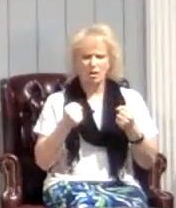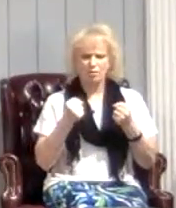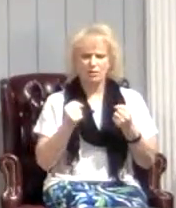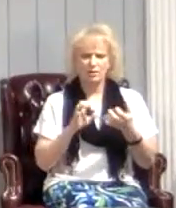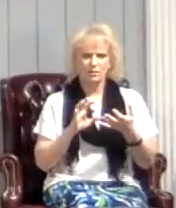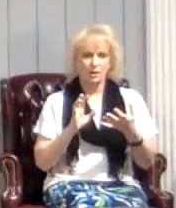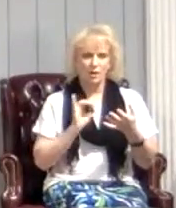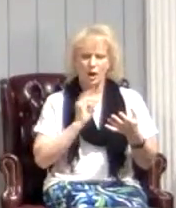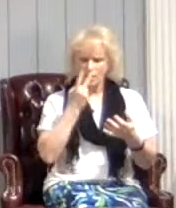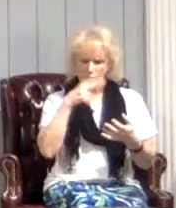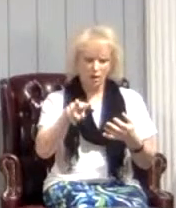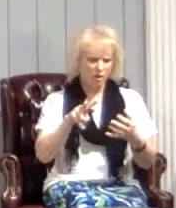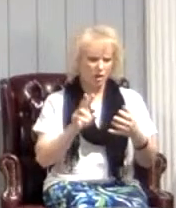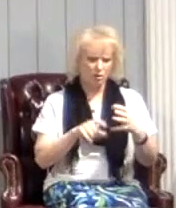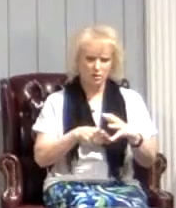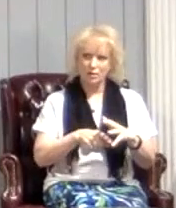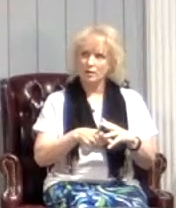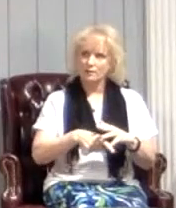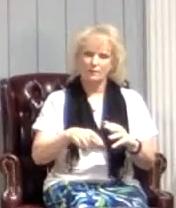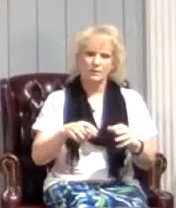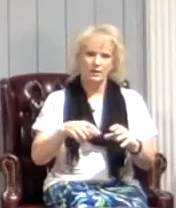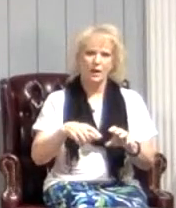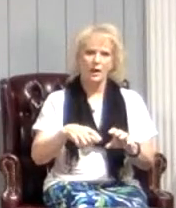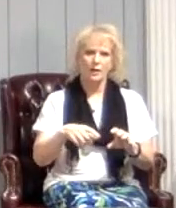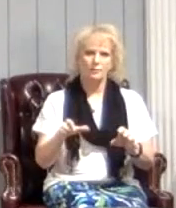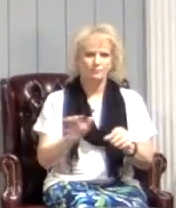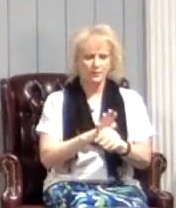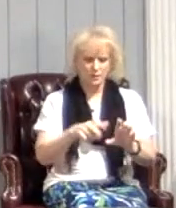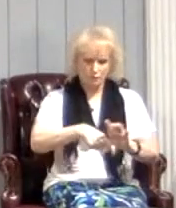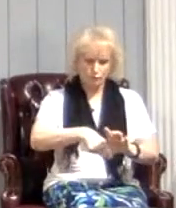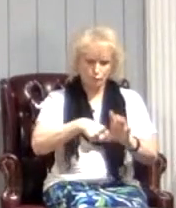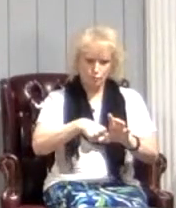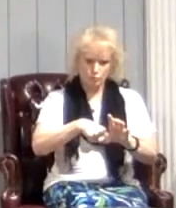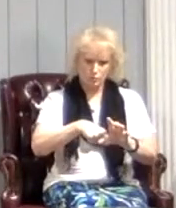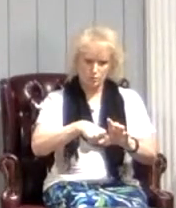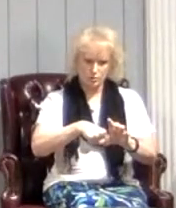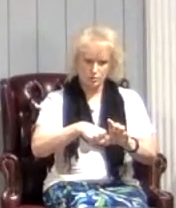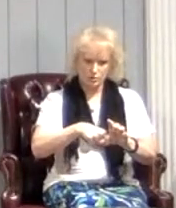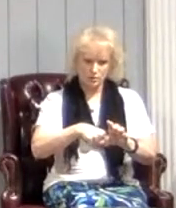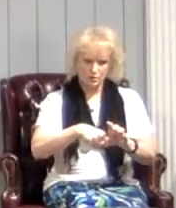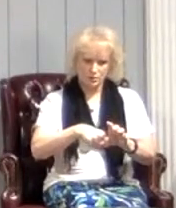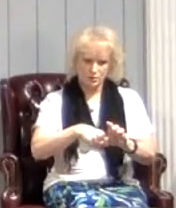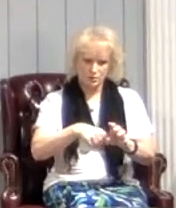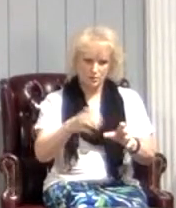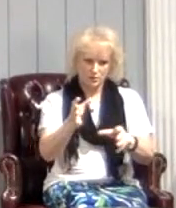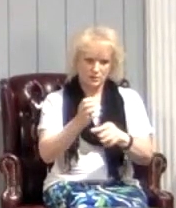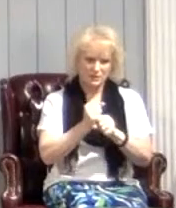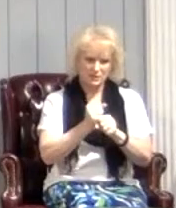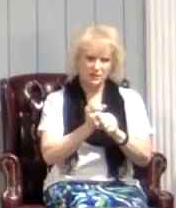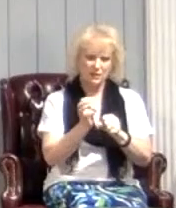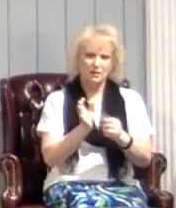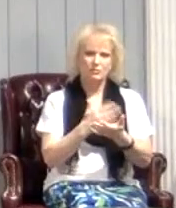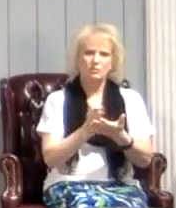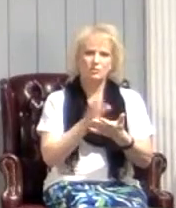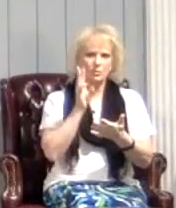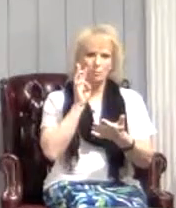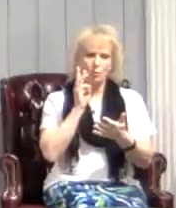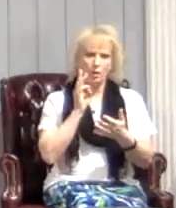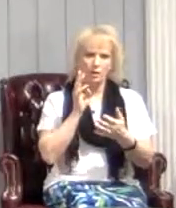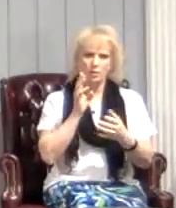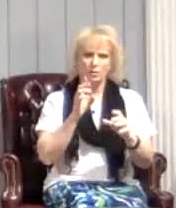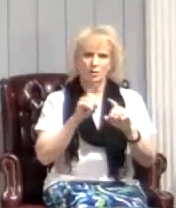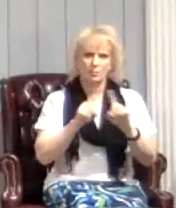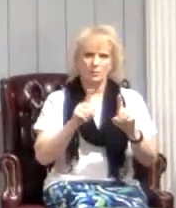so they had enough roots to be to get some water, but when it got hot enough, long enough, their roots weren't deep